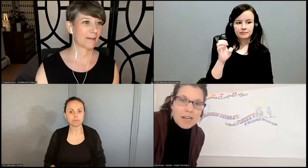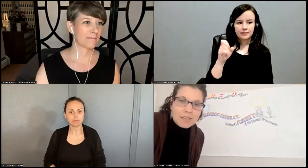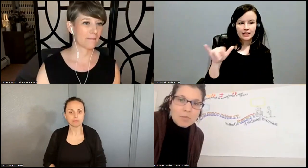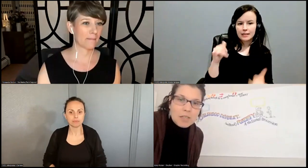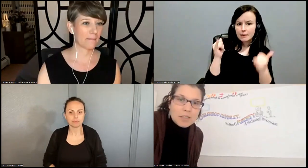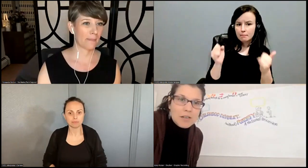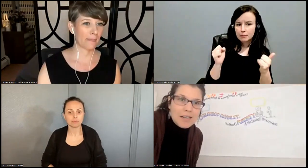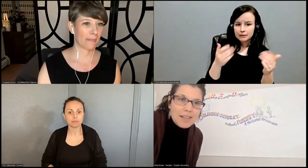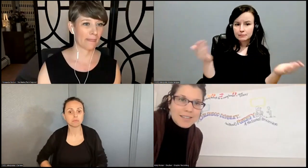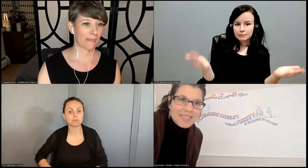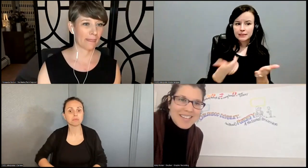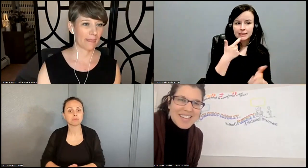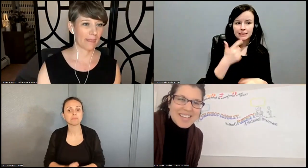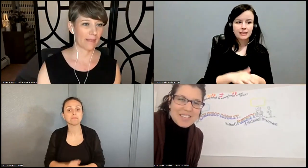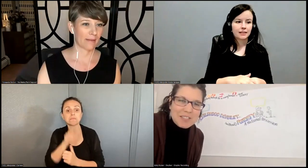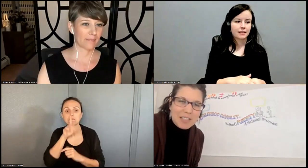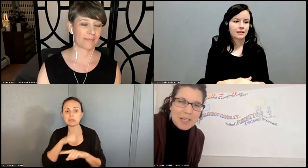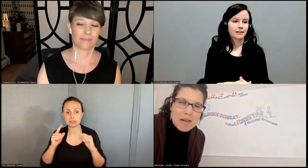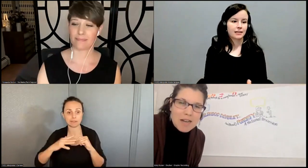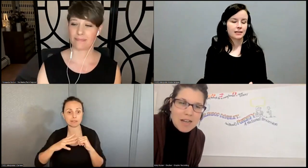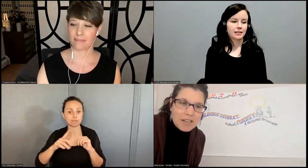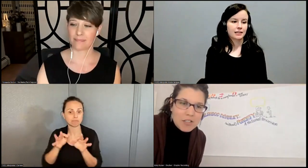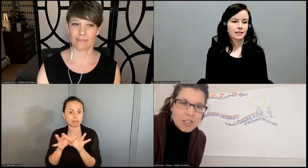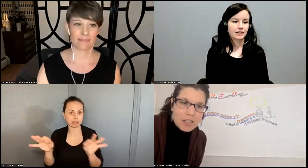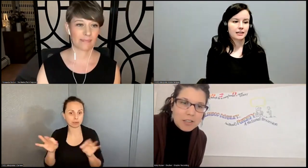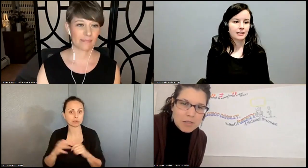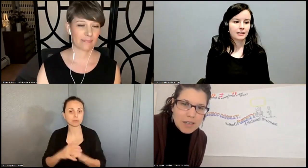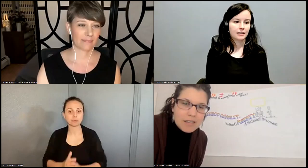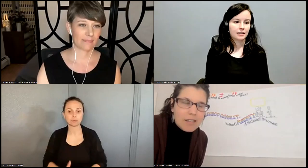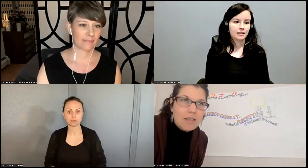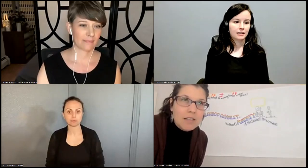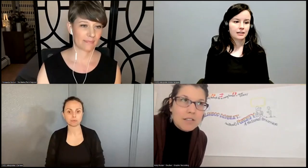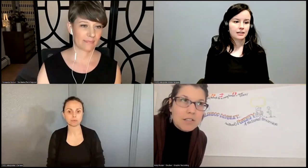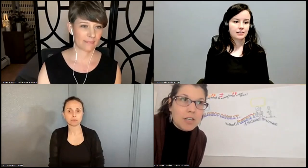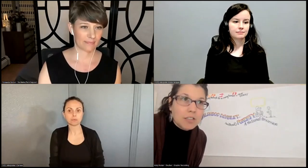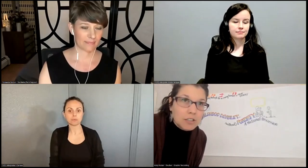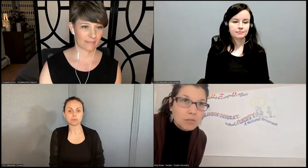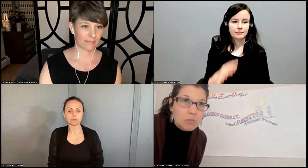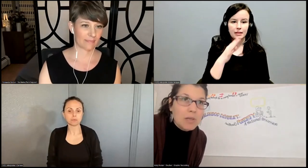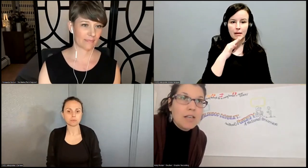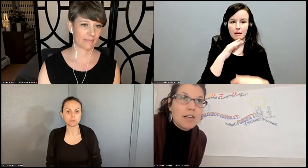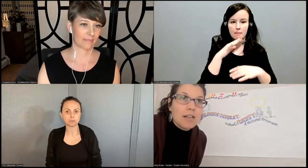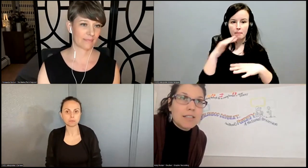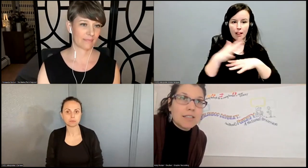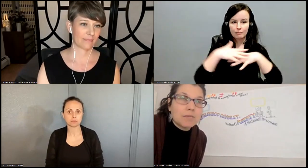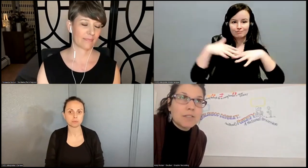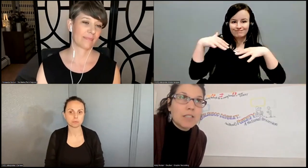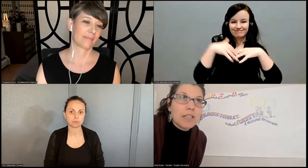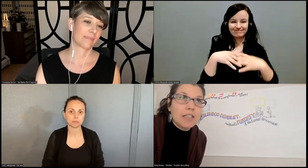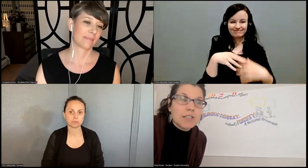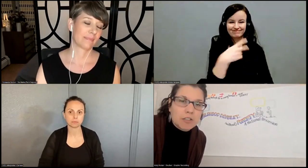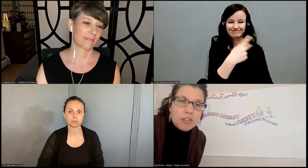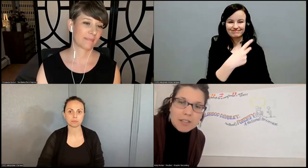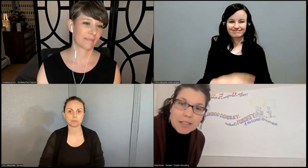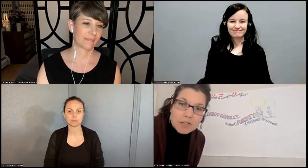Plus Axmakuas, Oklama Chiisunka, Sisha Aksup,